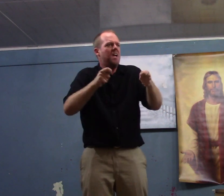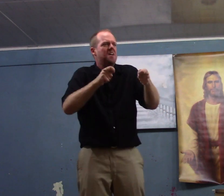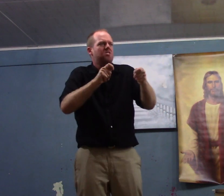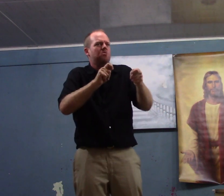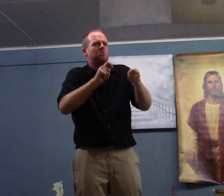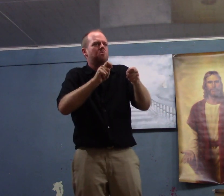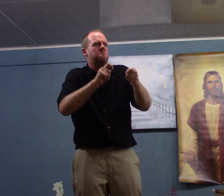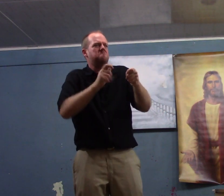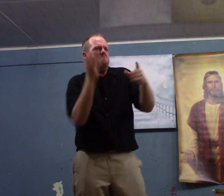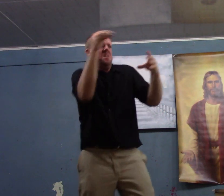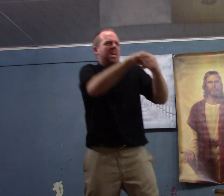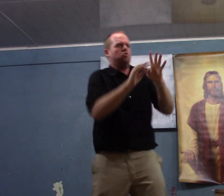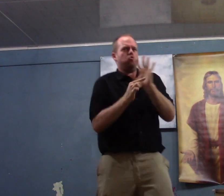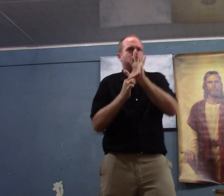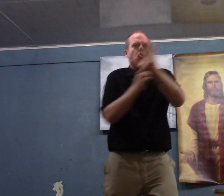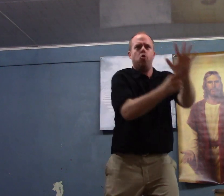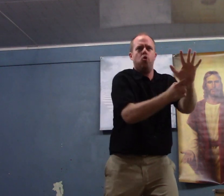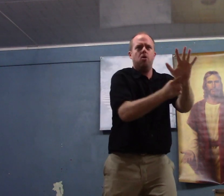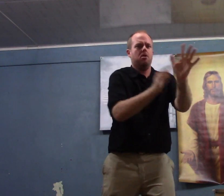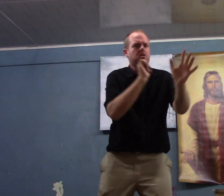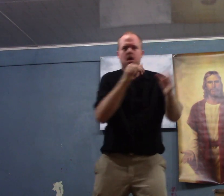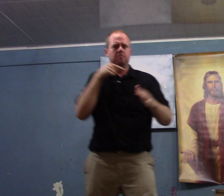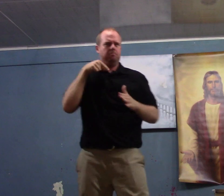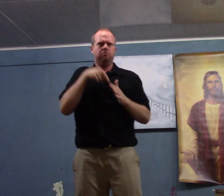The devil, right now, is trying to get wild